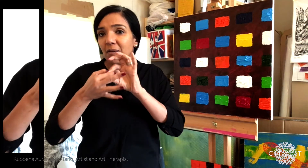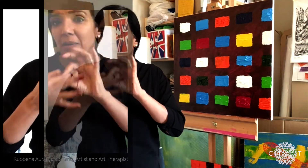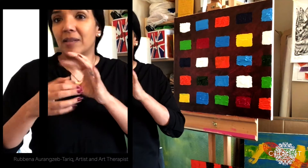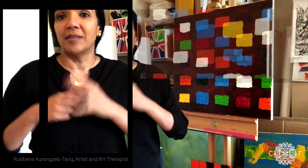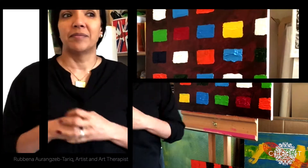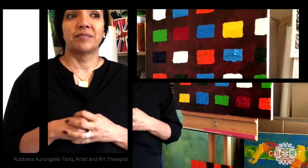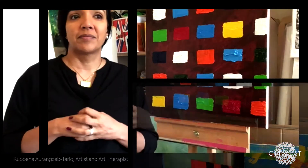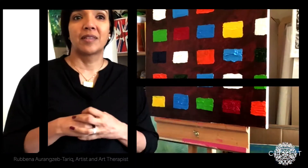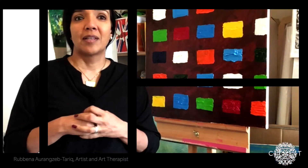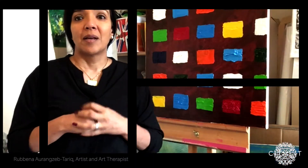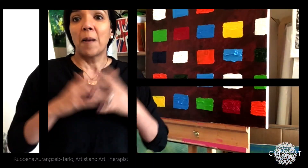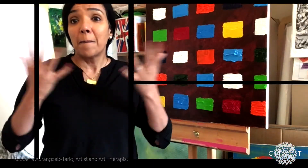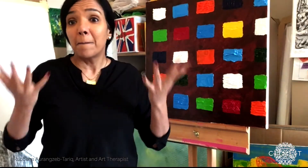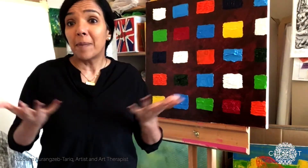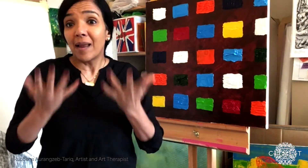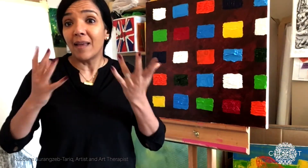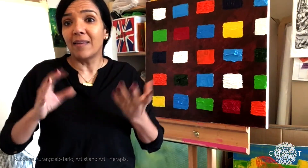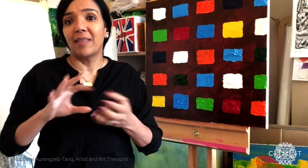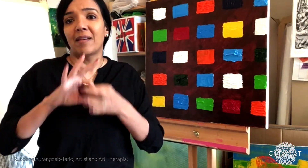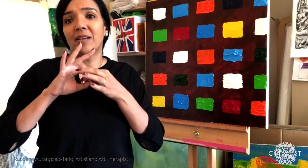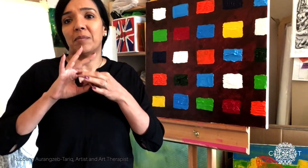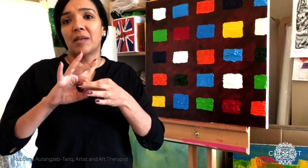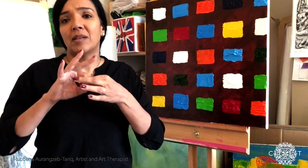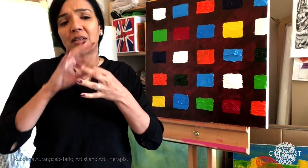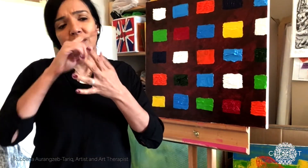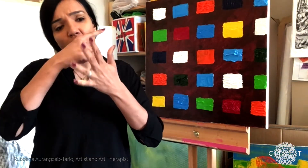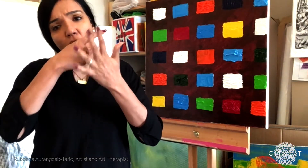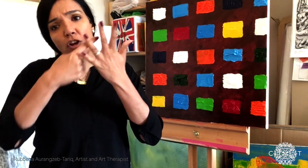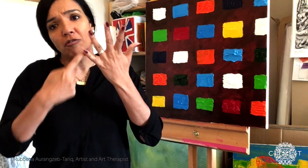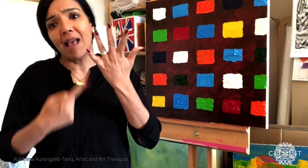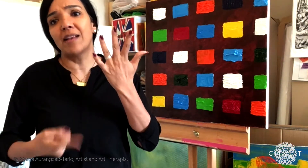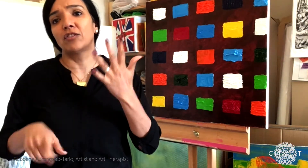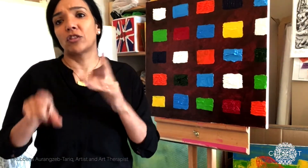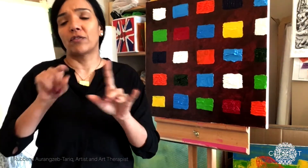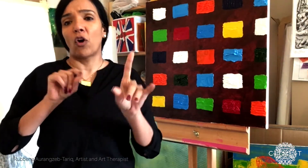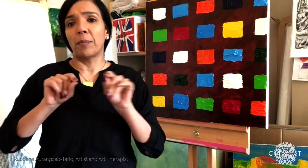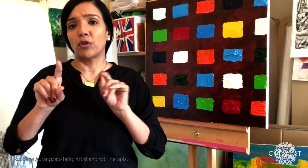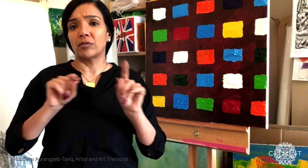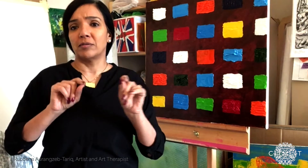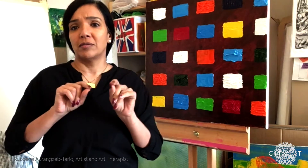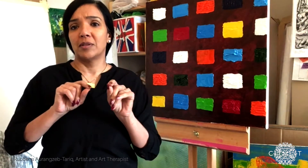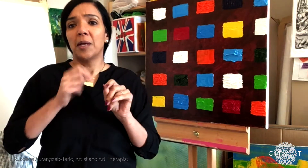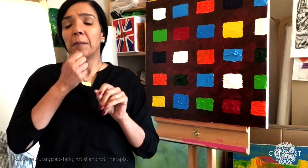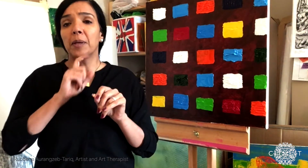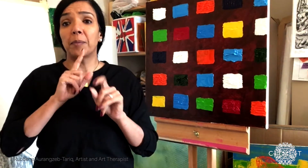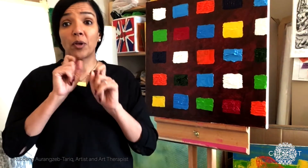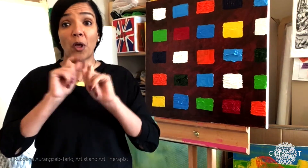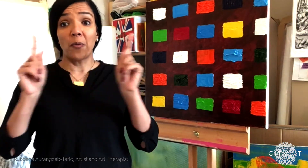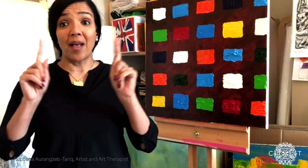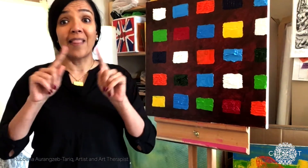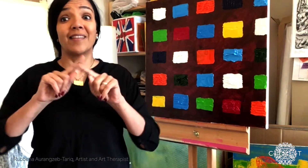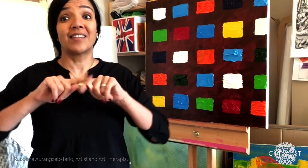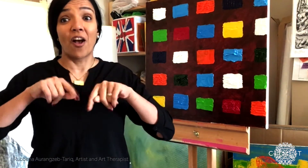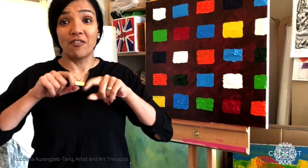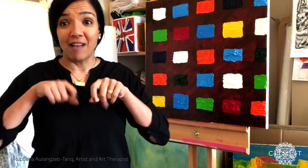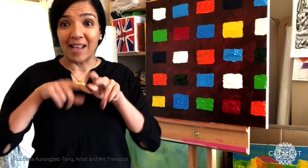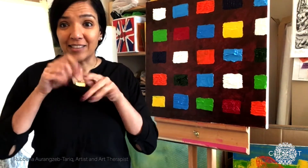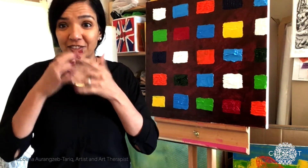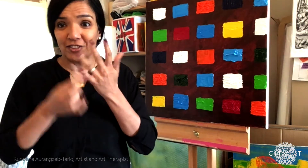therapy, play therapy, the whole range of options. People are not aware there's a whole range